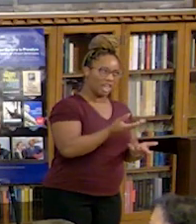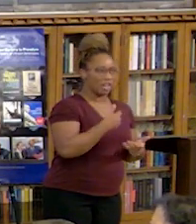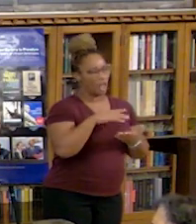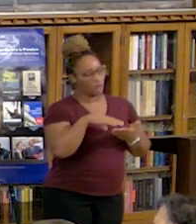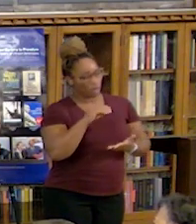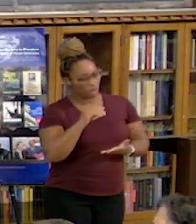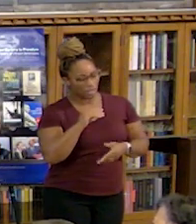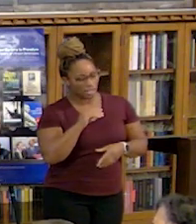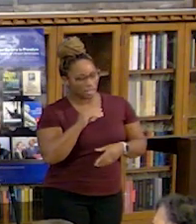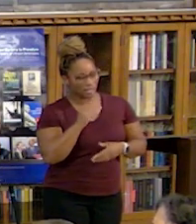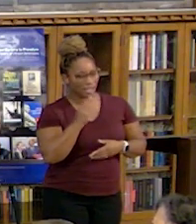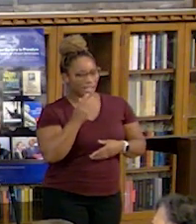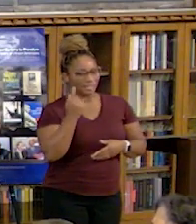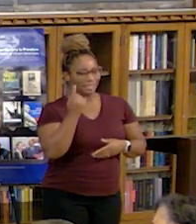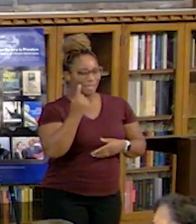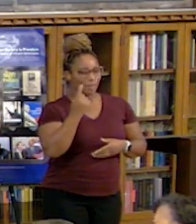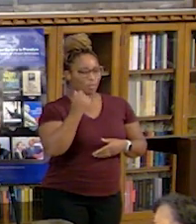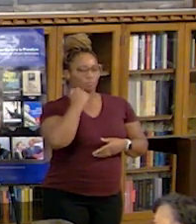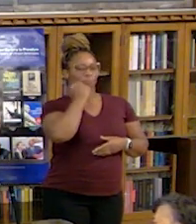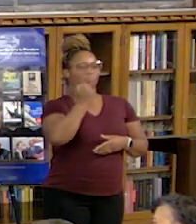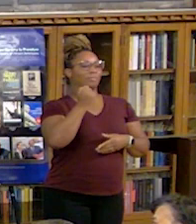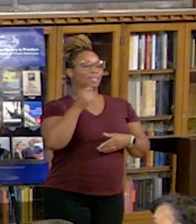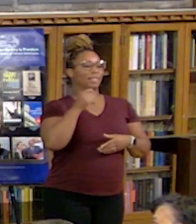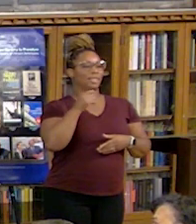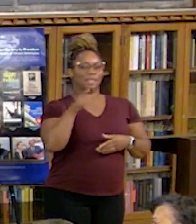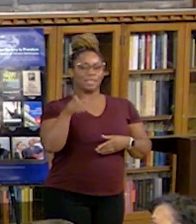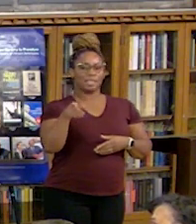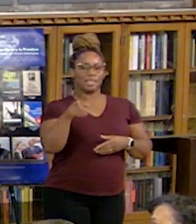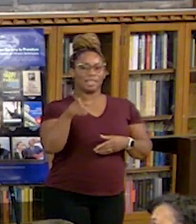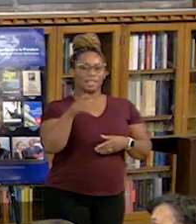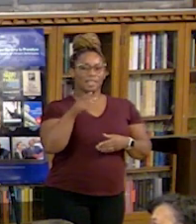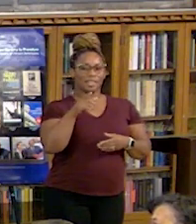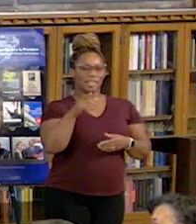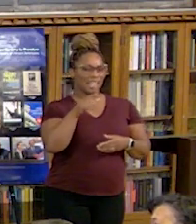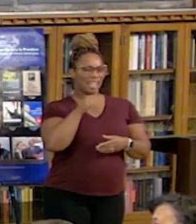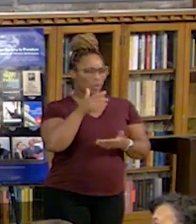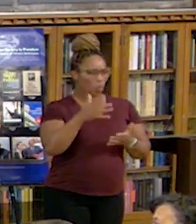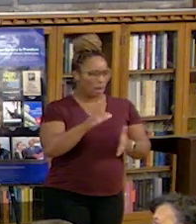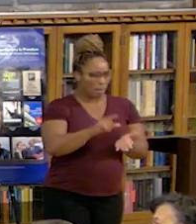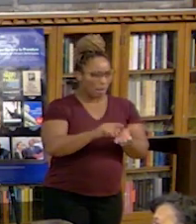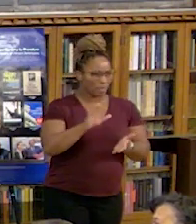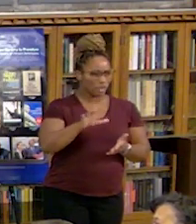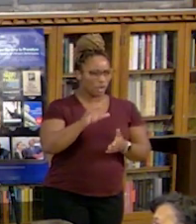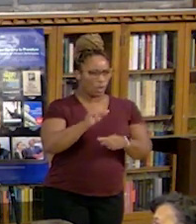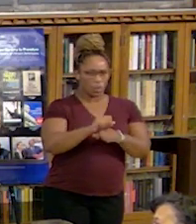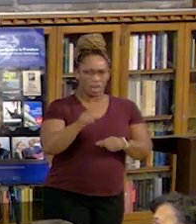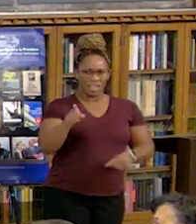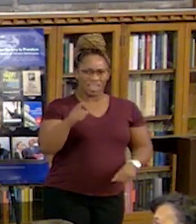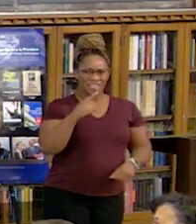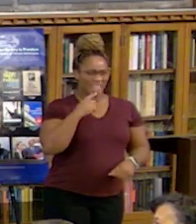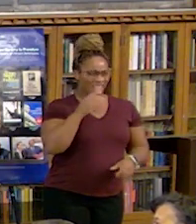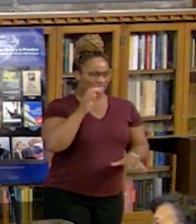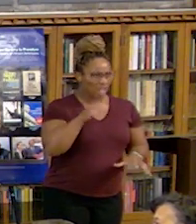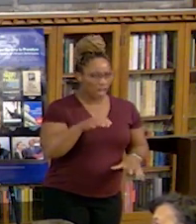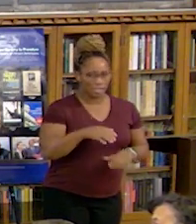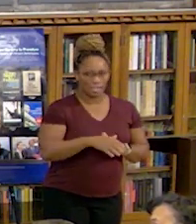learning that someone dared not publish de's work which is shocking many